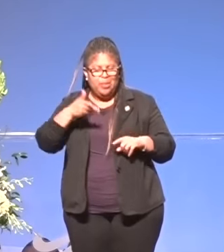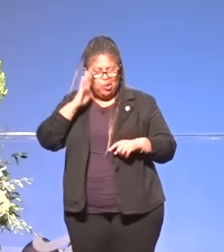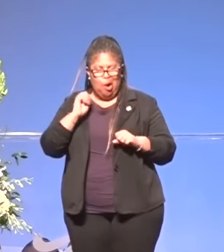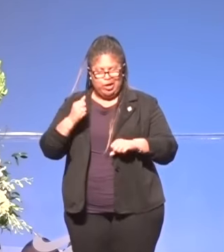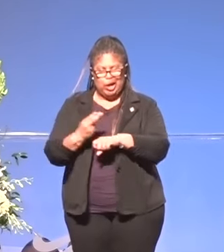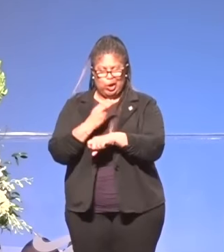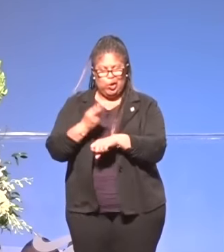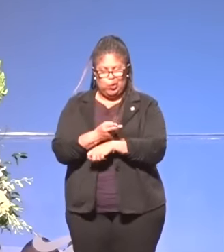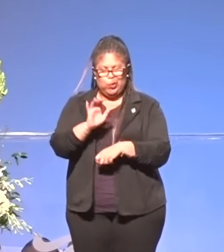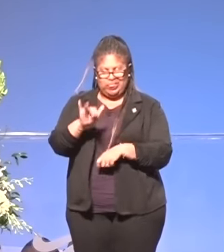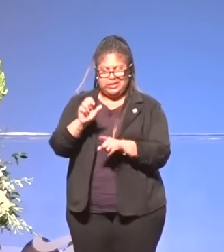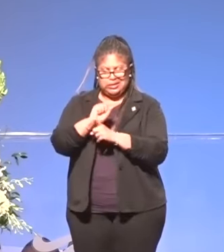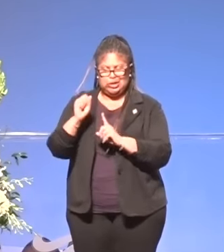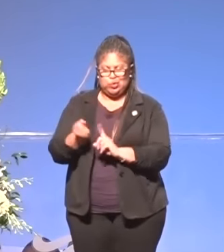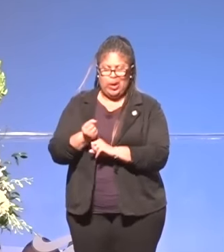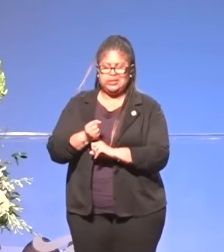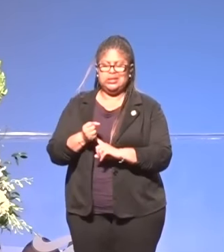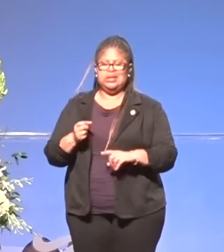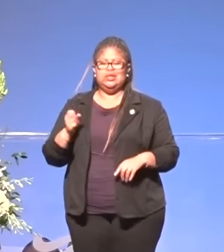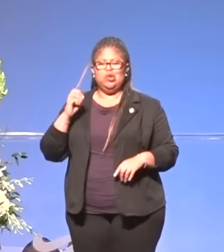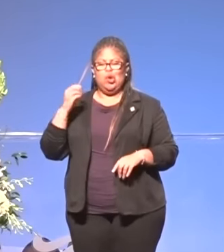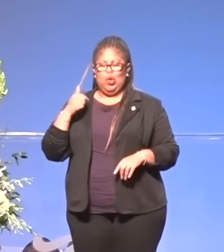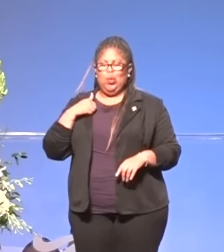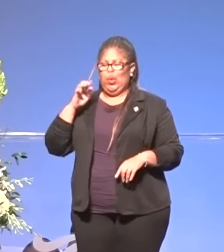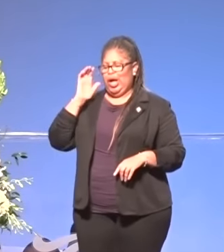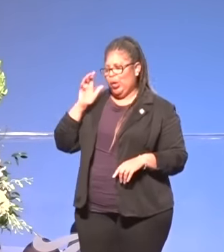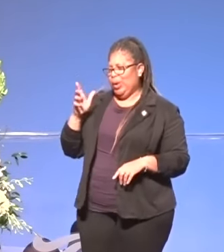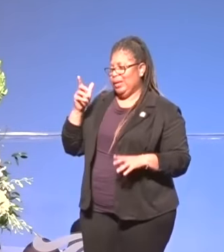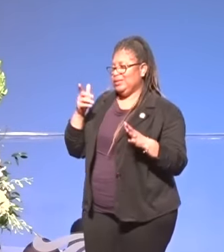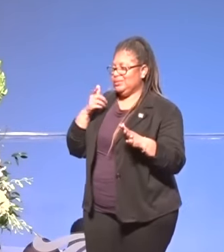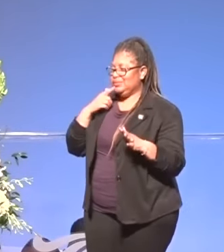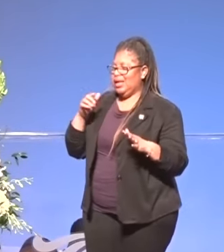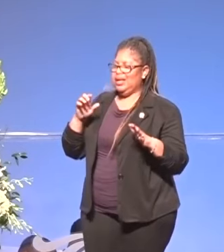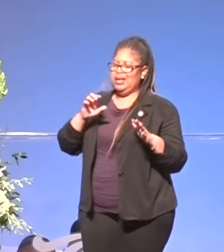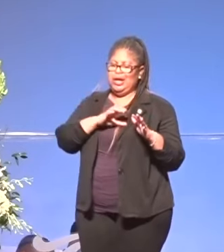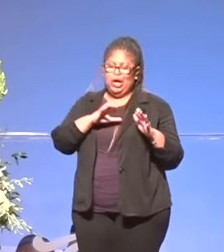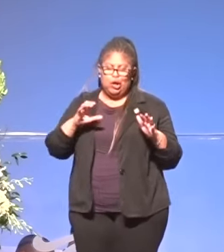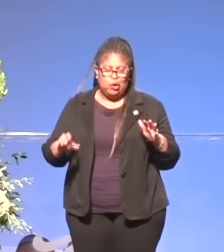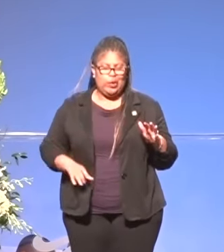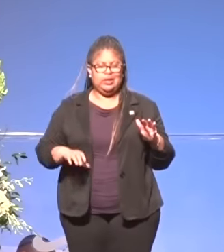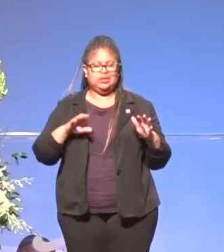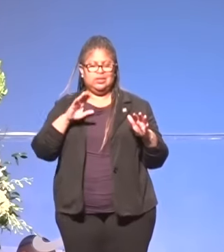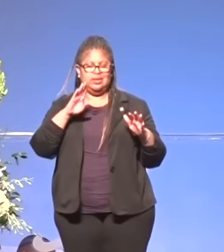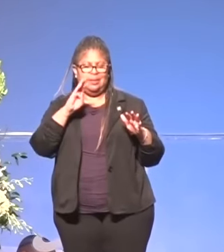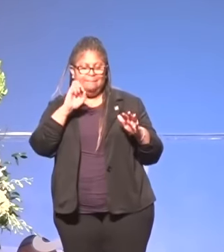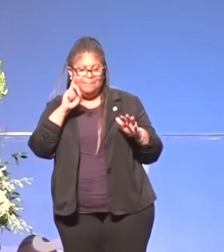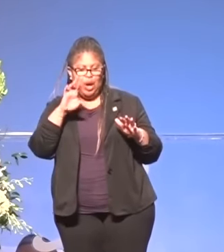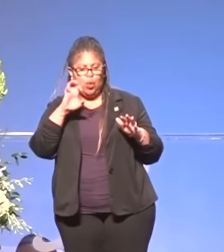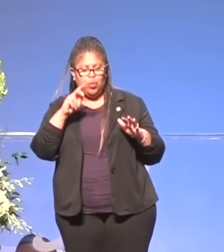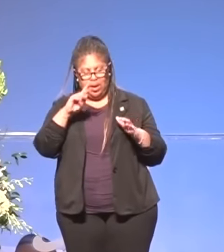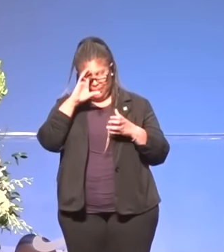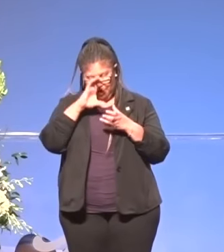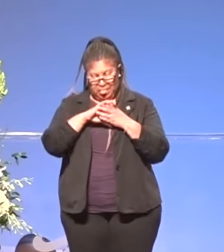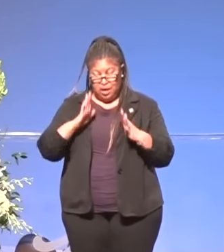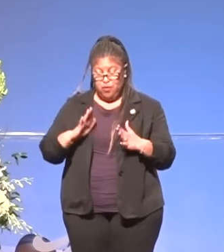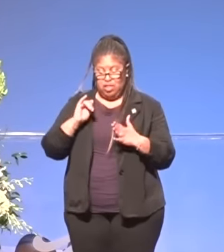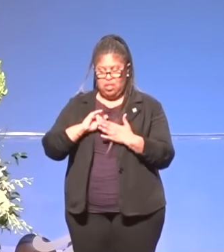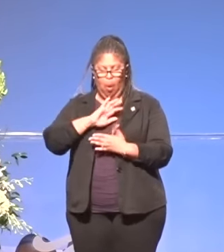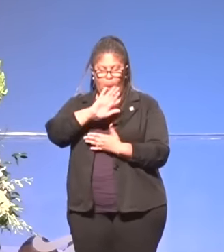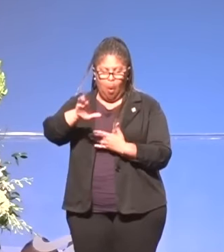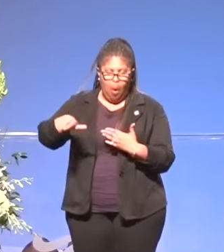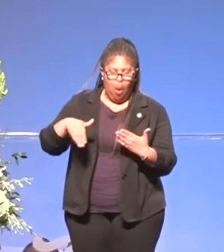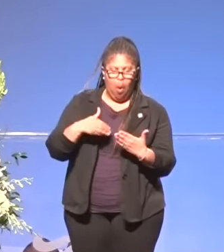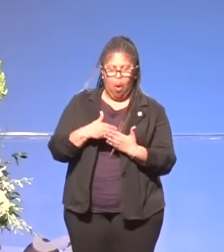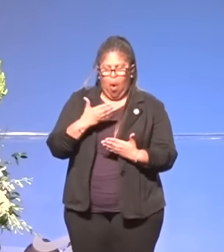Unfortunately, we've almost turned it into cliche, but it's Christian bedrock belief that all things